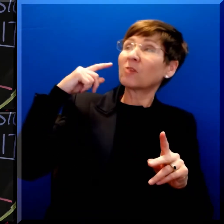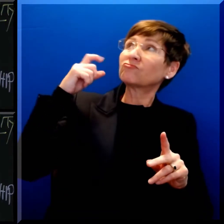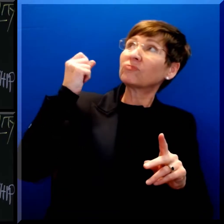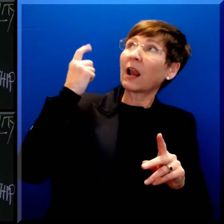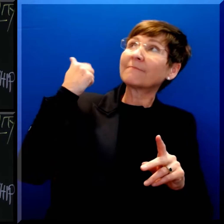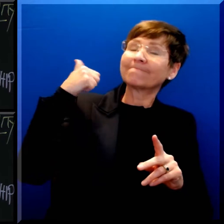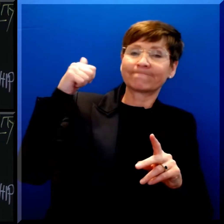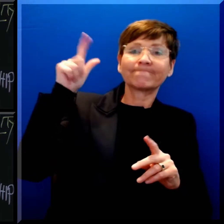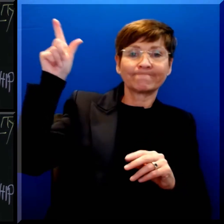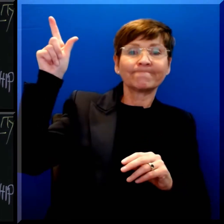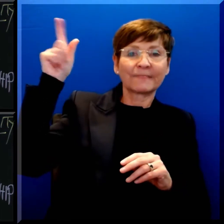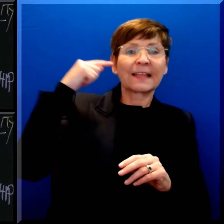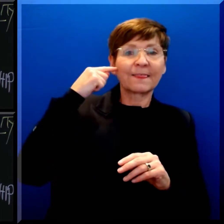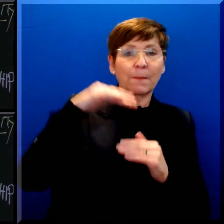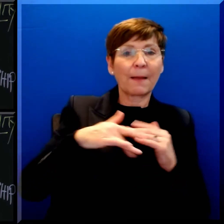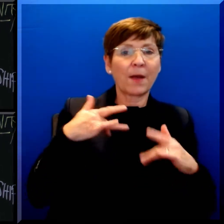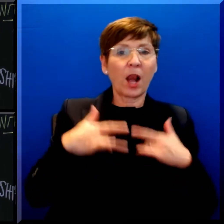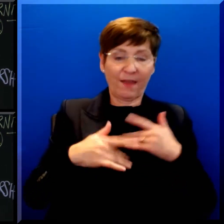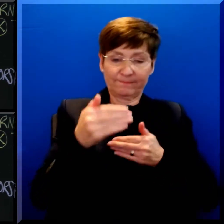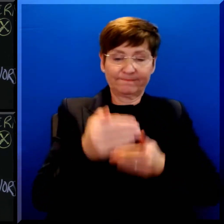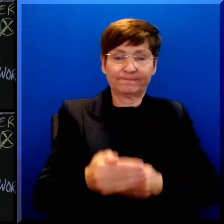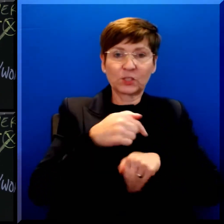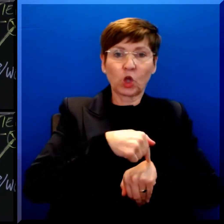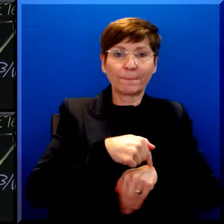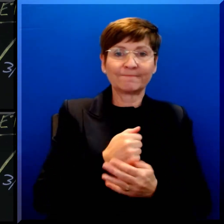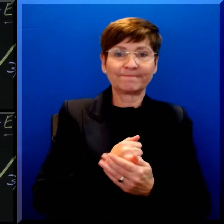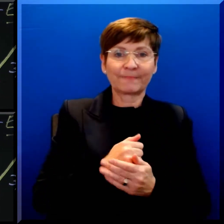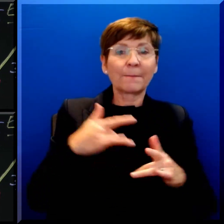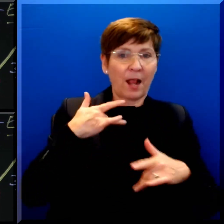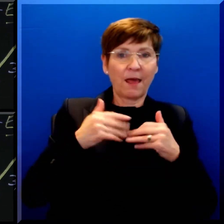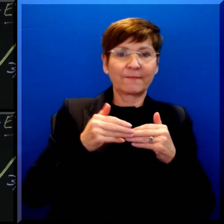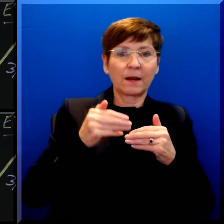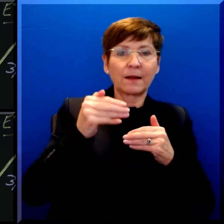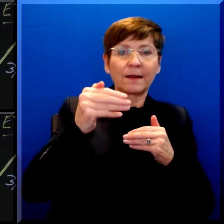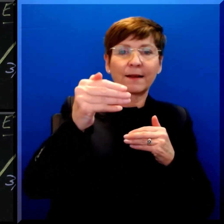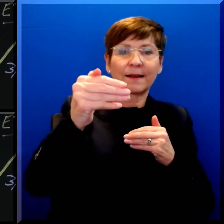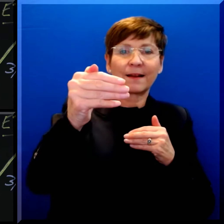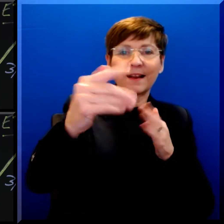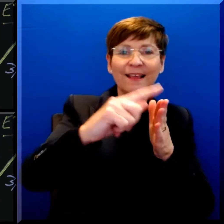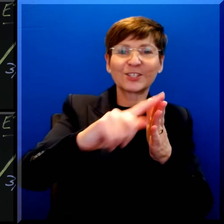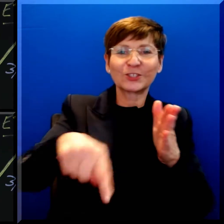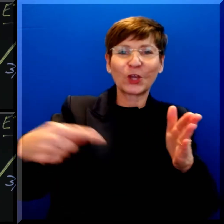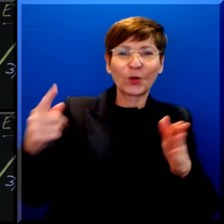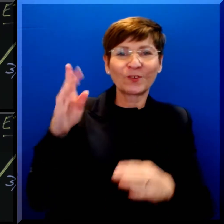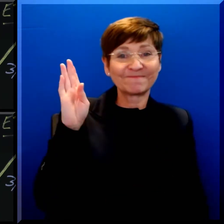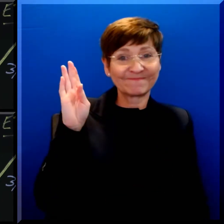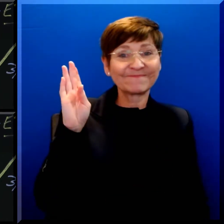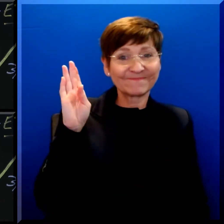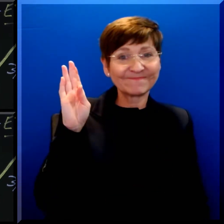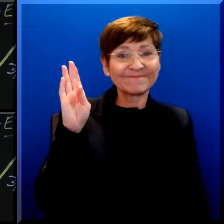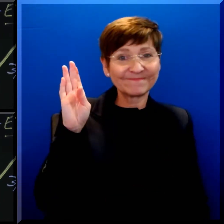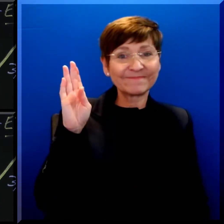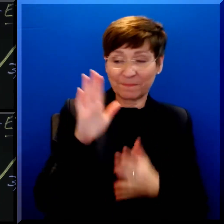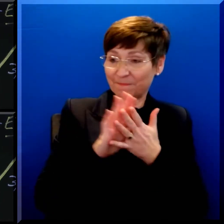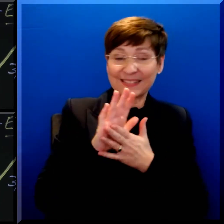long game. The long game. He says, these aren't going to last very long. In fact, they're producing this eternal glory in me. In other